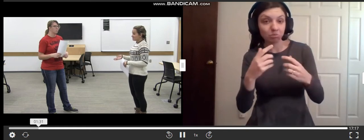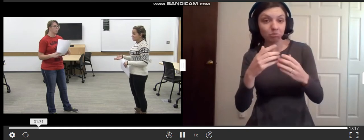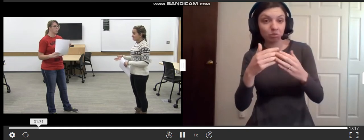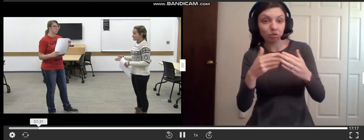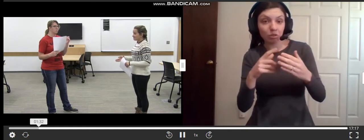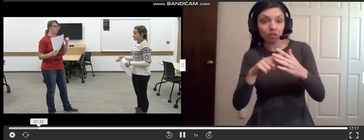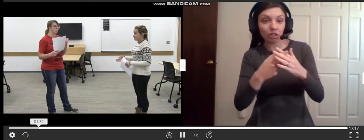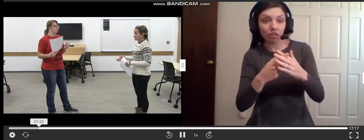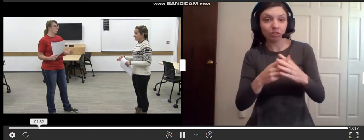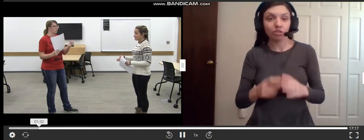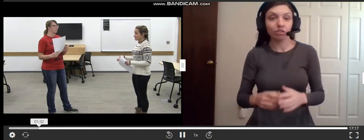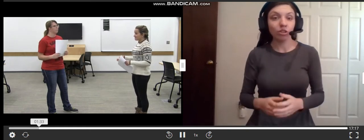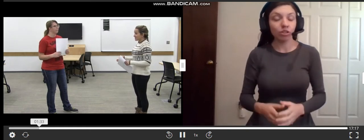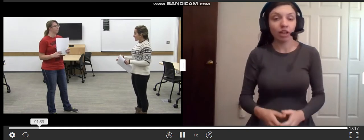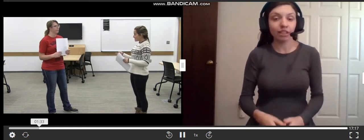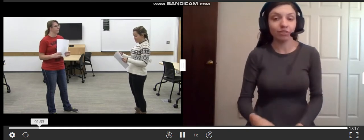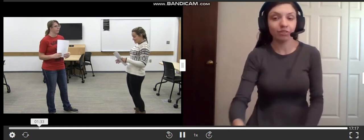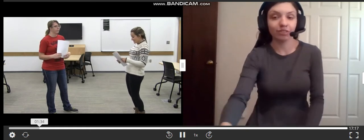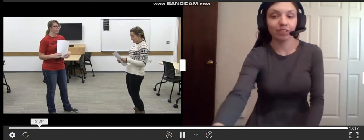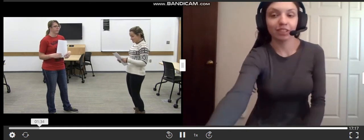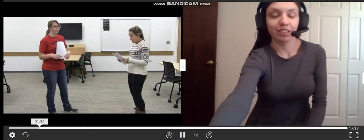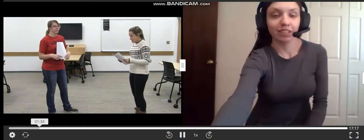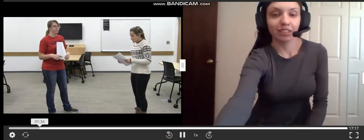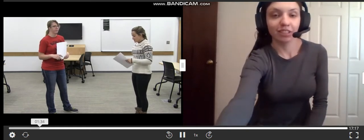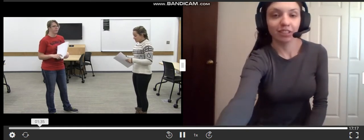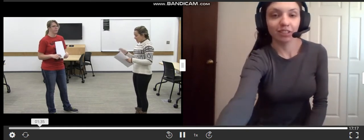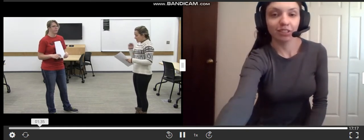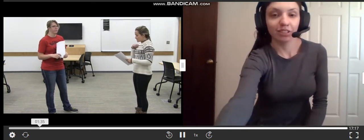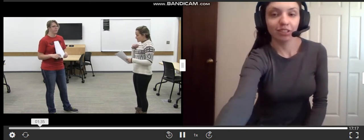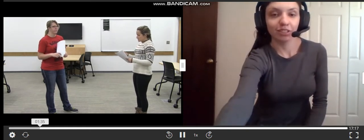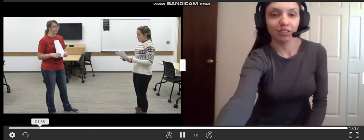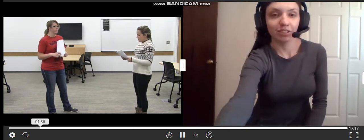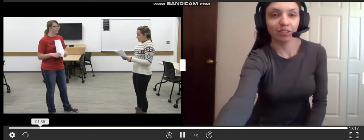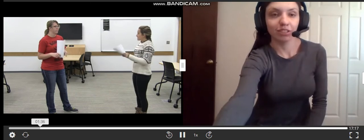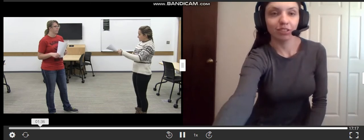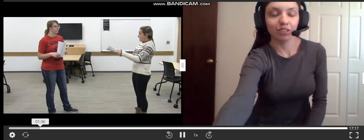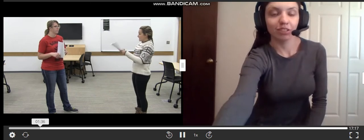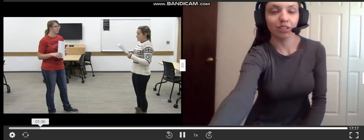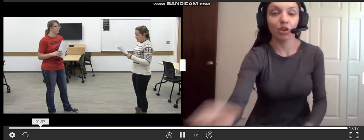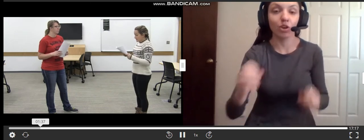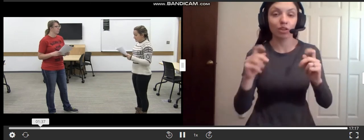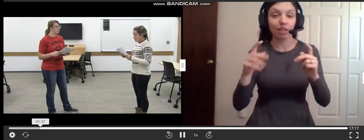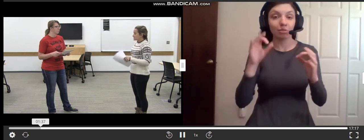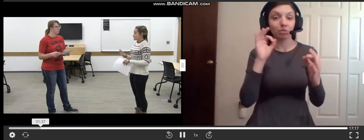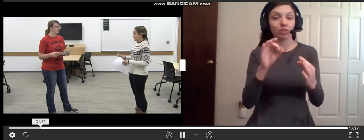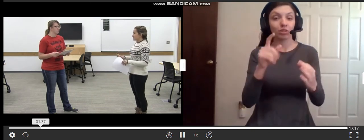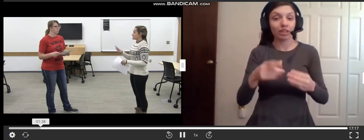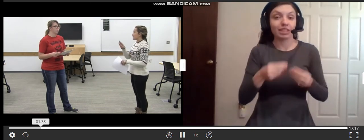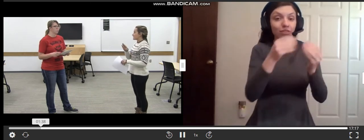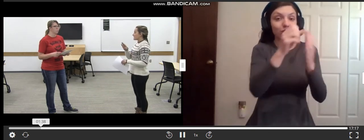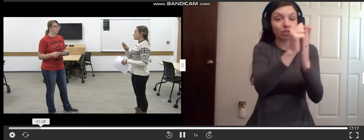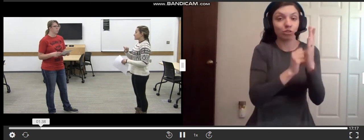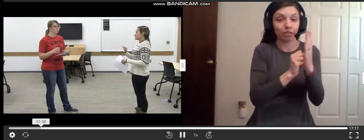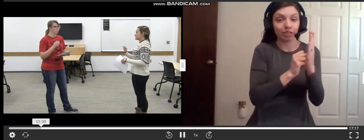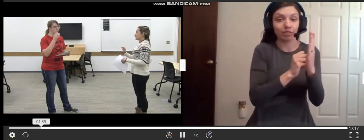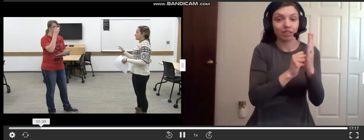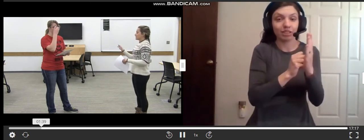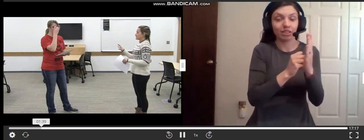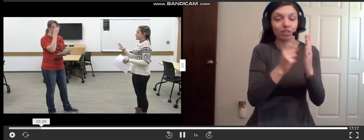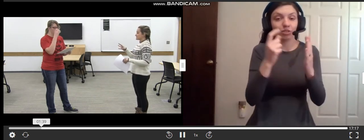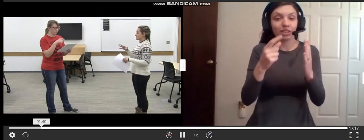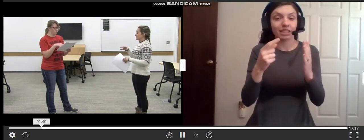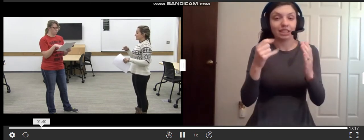begin? No, go ahead. Perfect. So I've already given you your script, so right now we're going to be